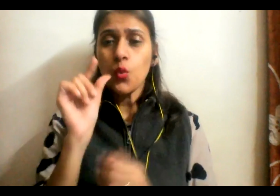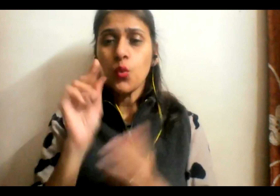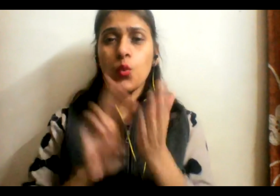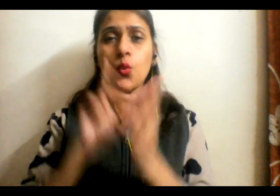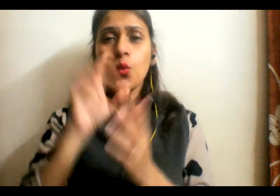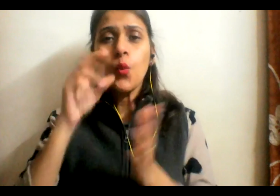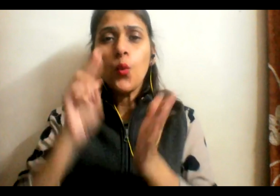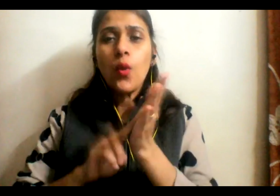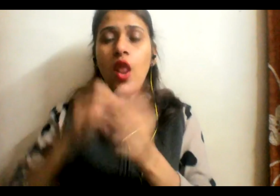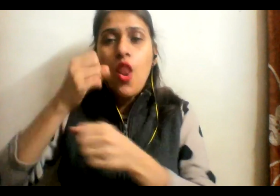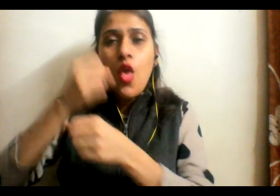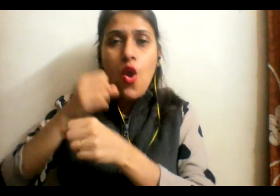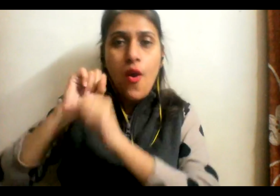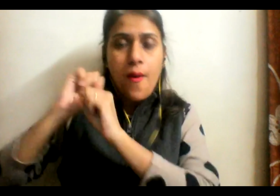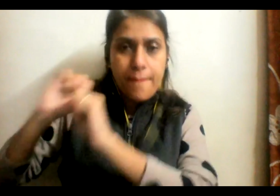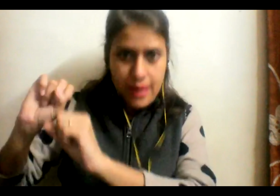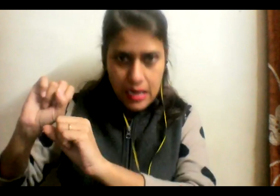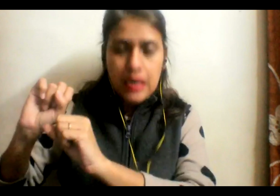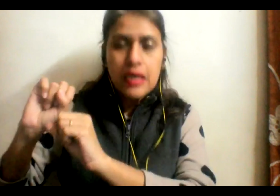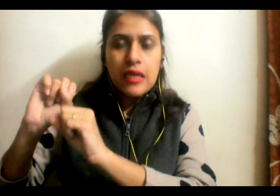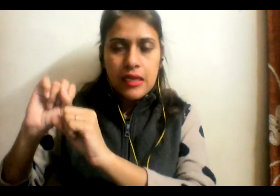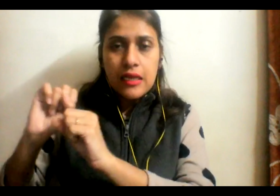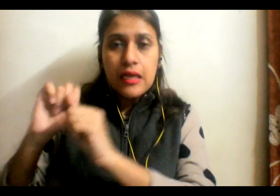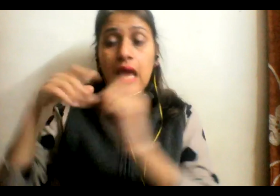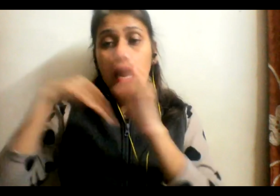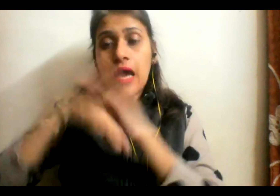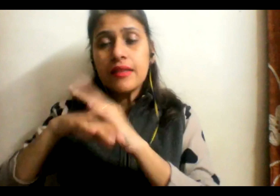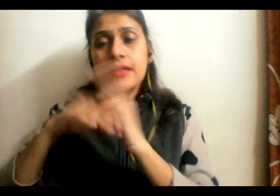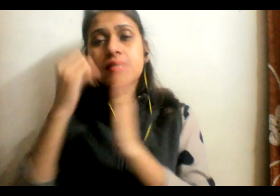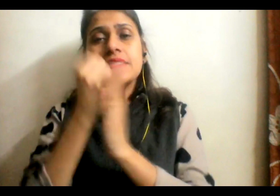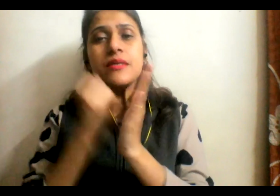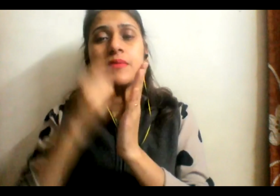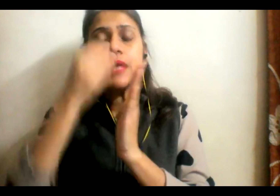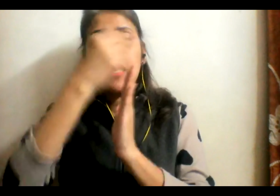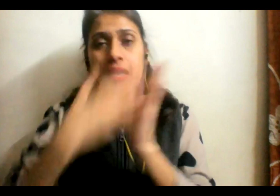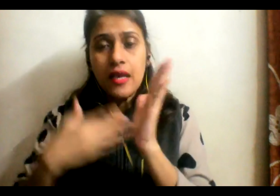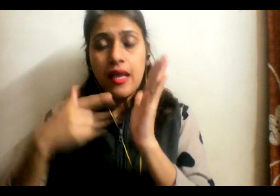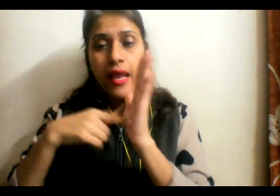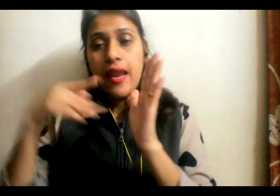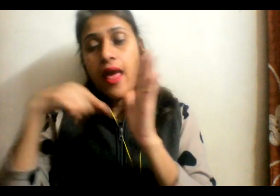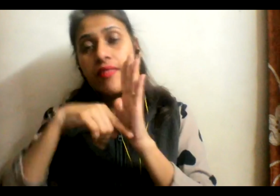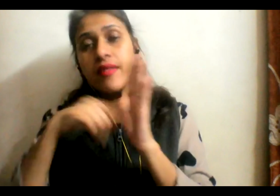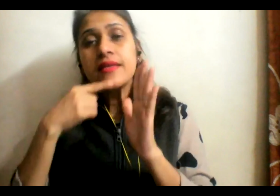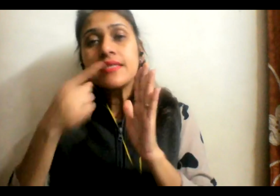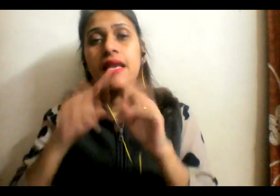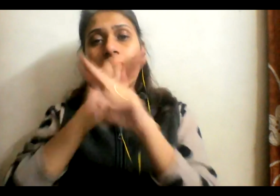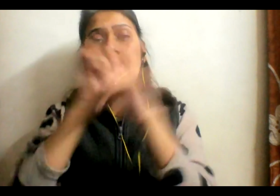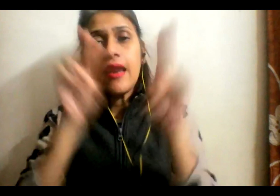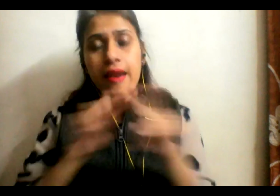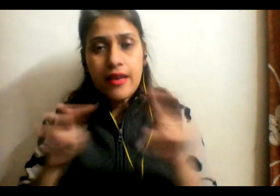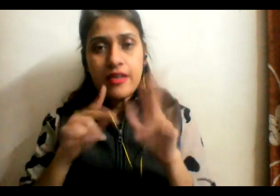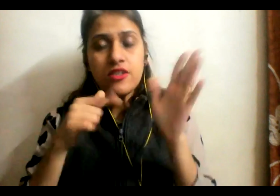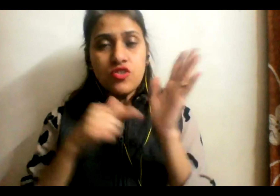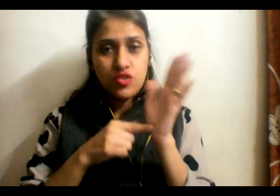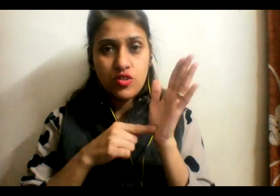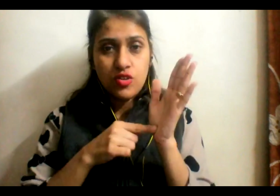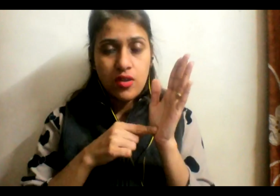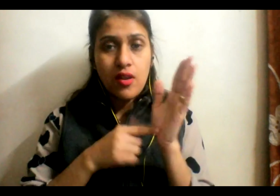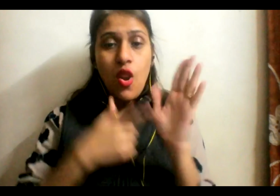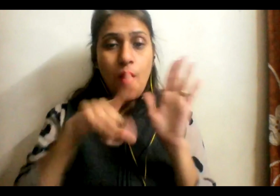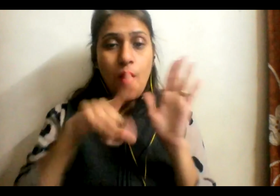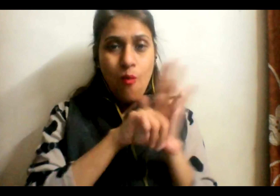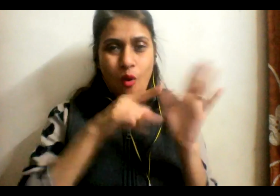legislate on subjects to respect the international conventions that India has signed. So disability